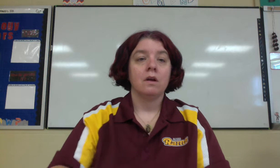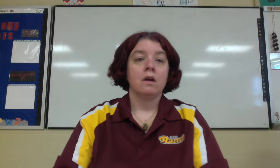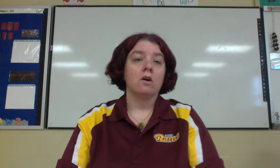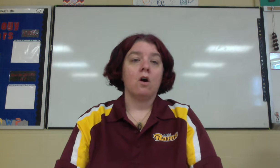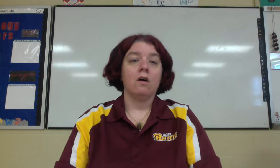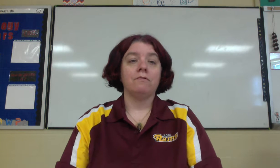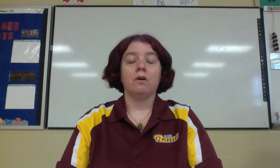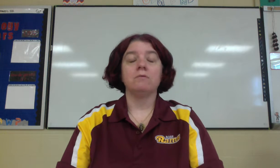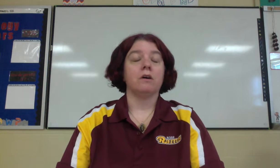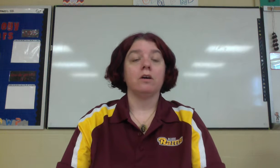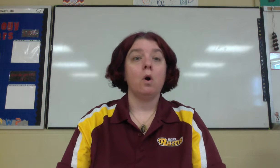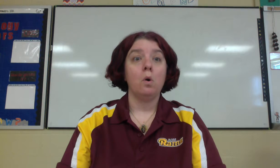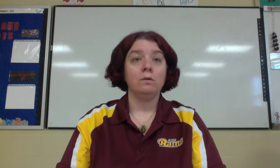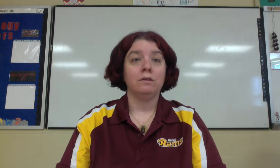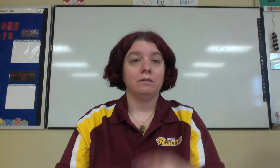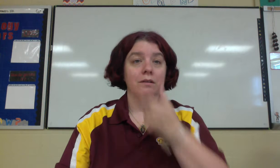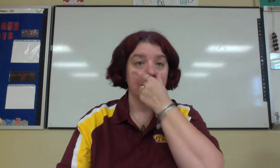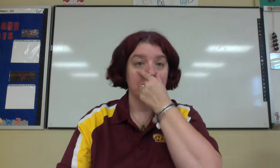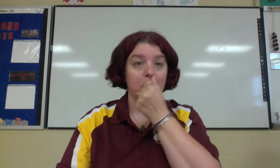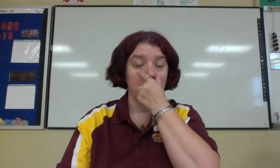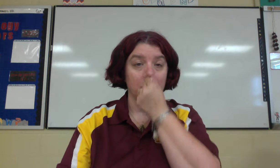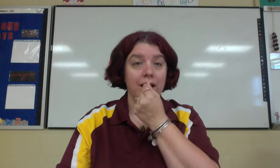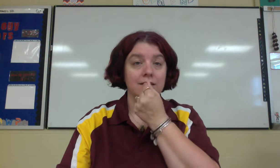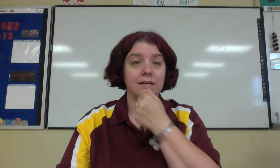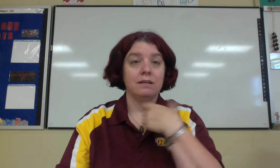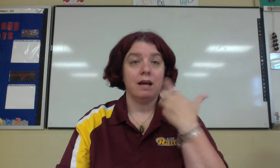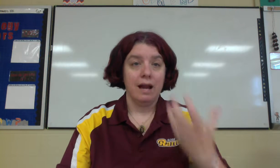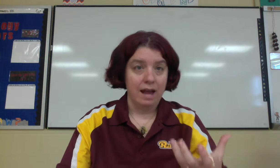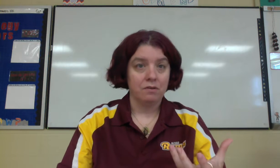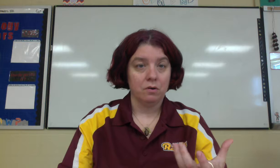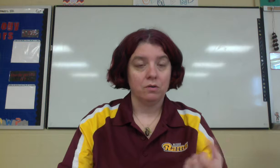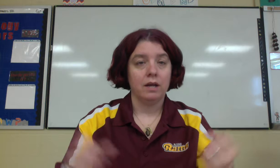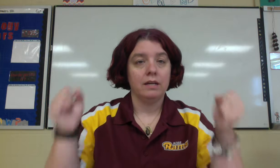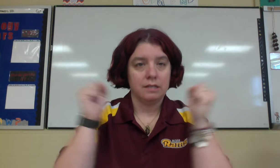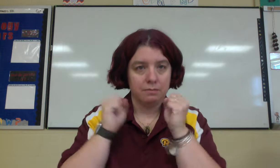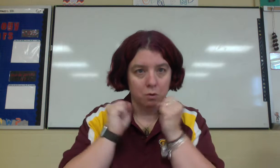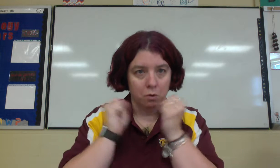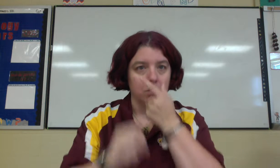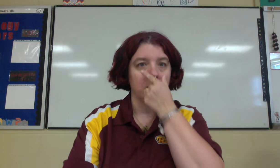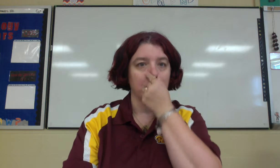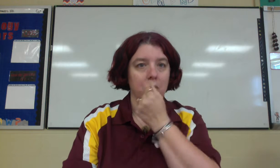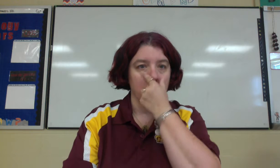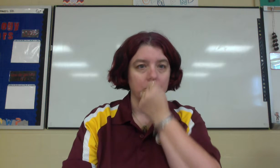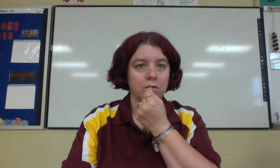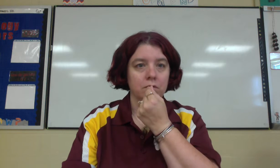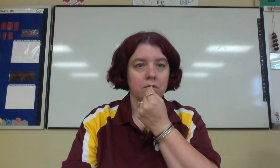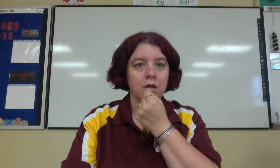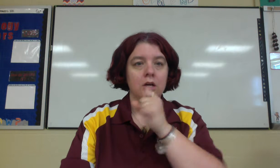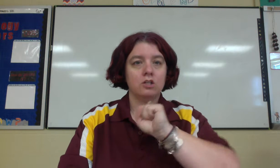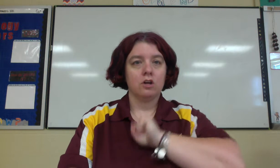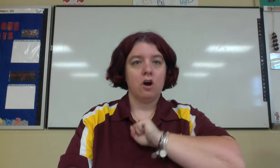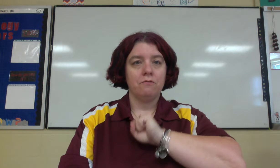cough or i'm sorry cold cold as in i have a cold not as in i'm cold but cold to cough